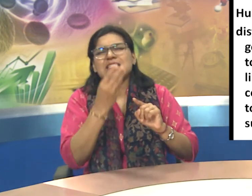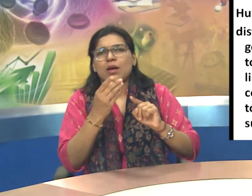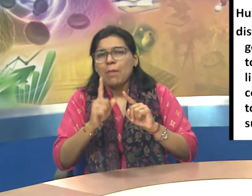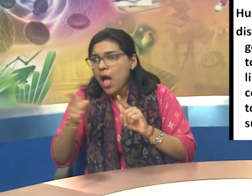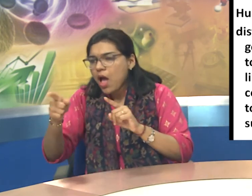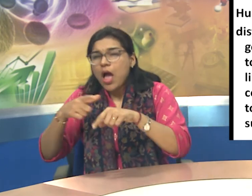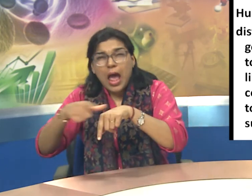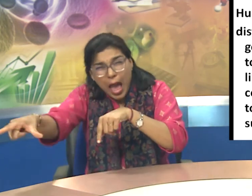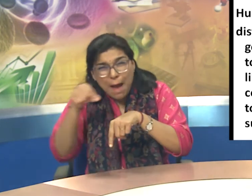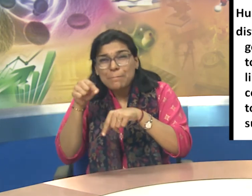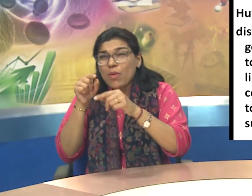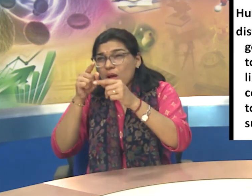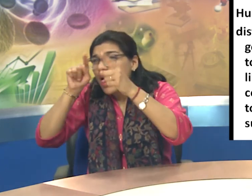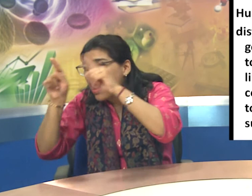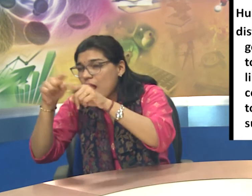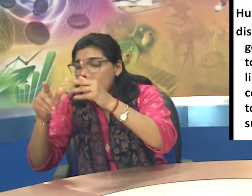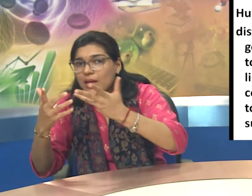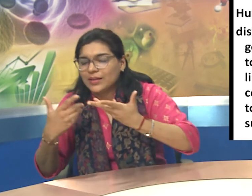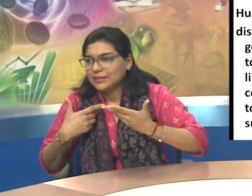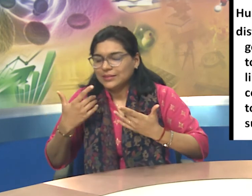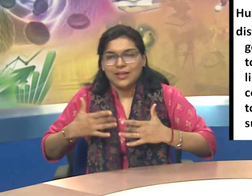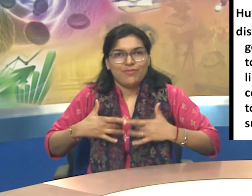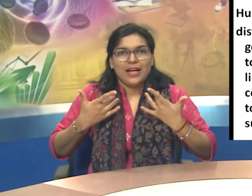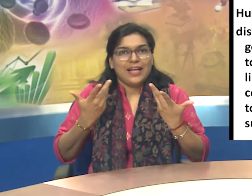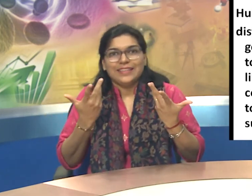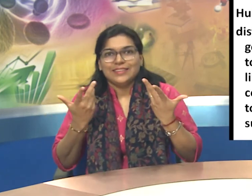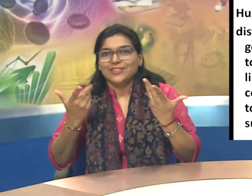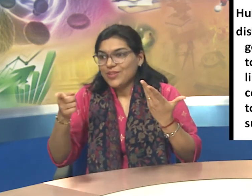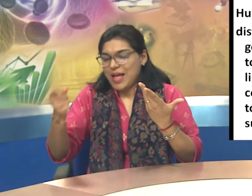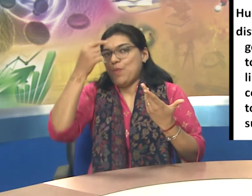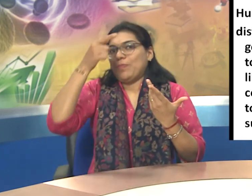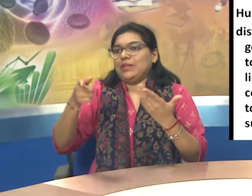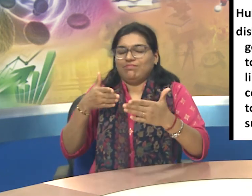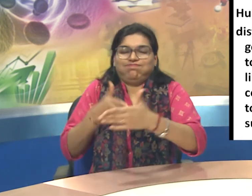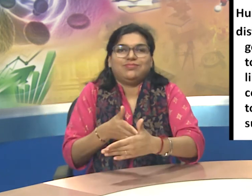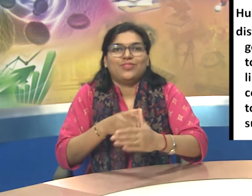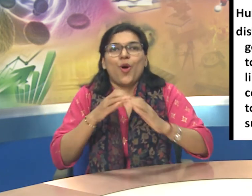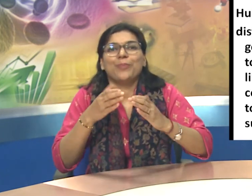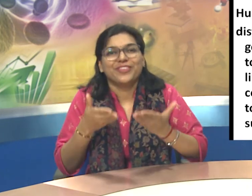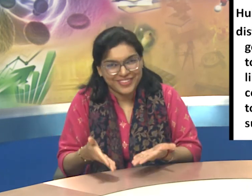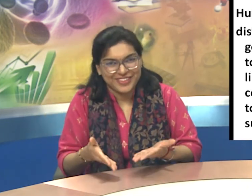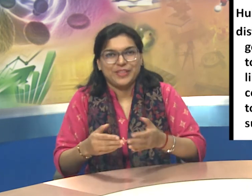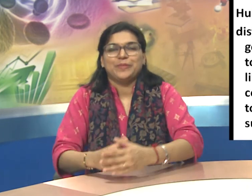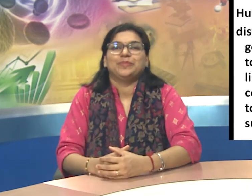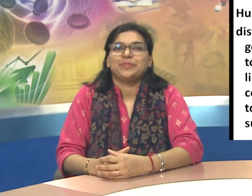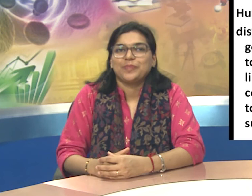that is contrary to their beliefs